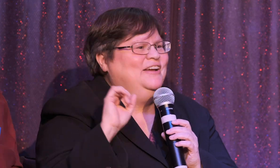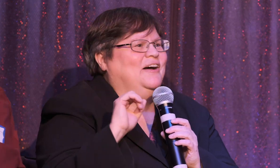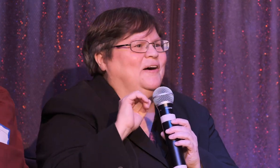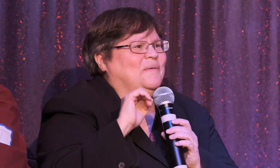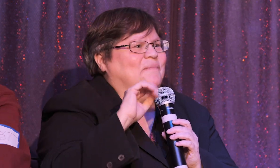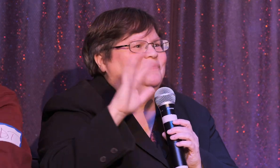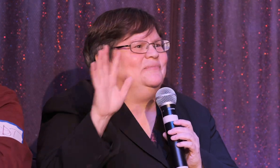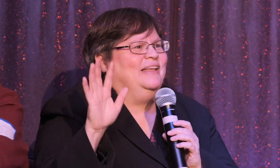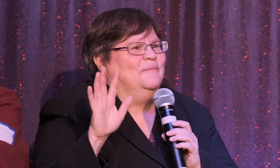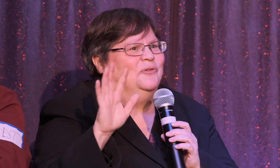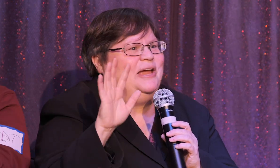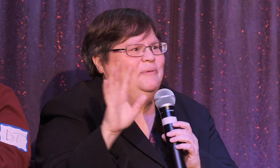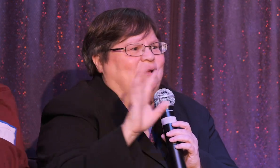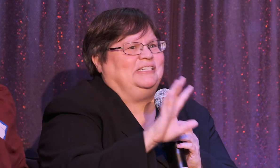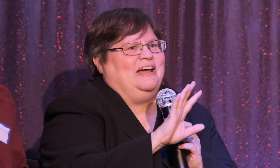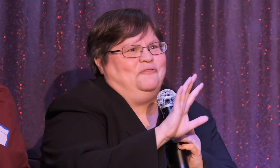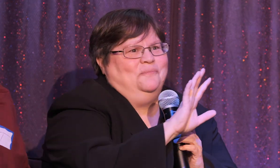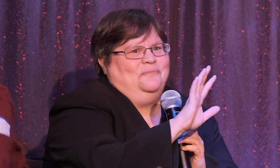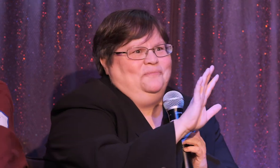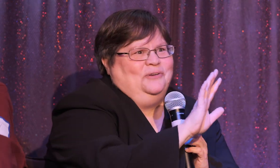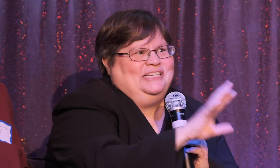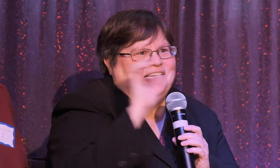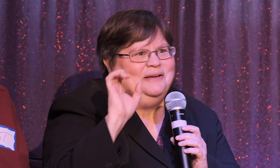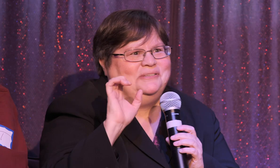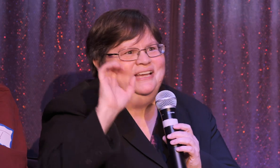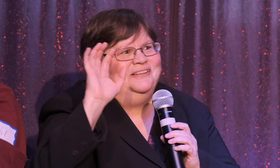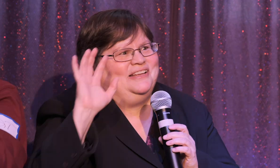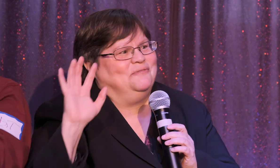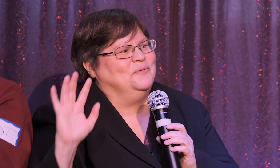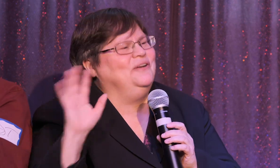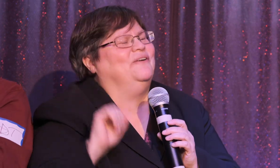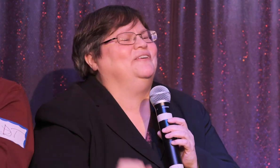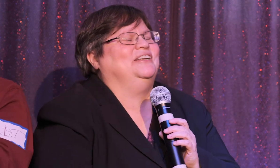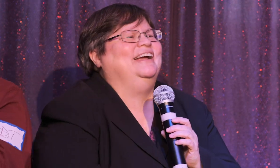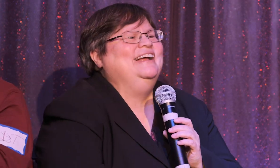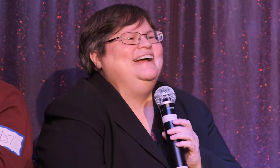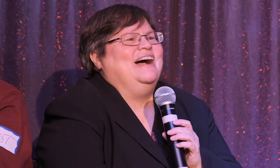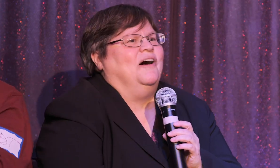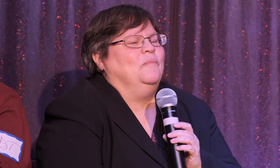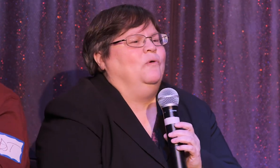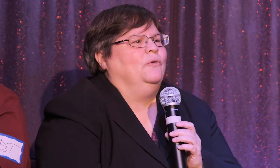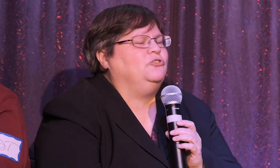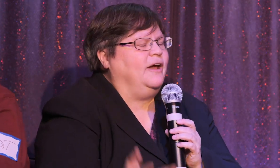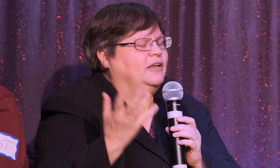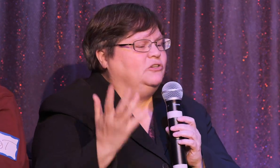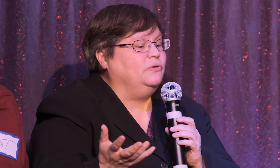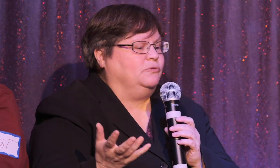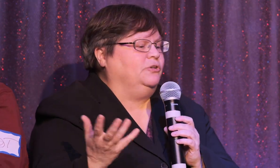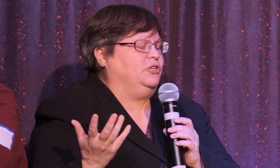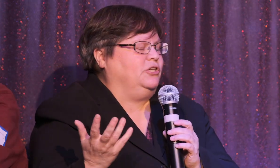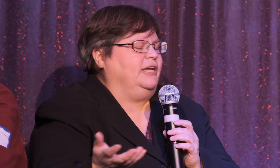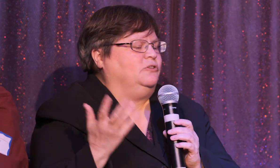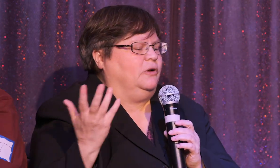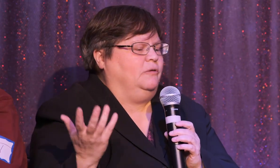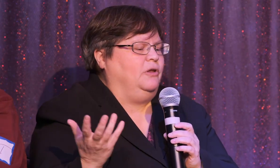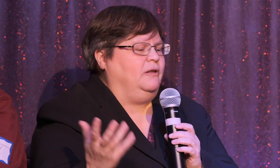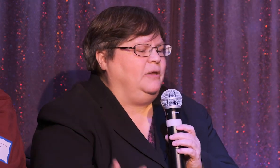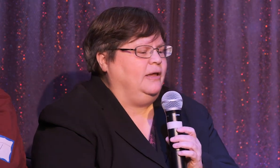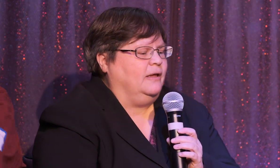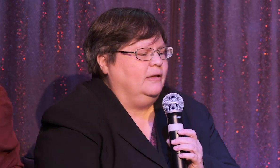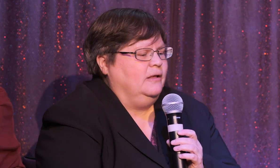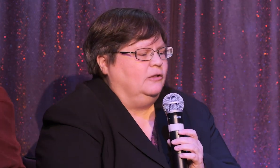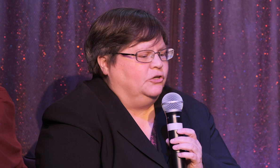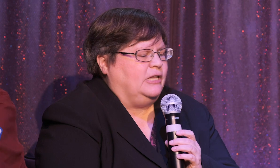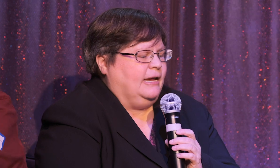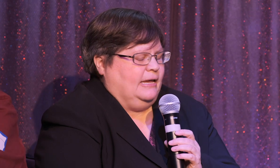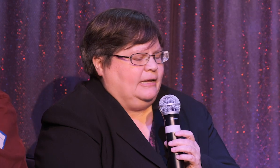tonight, that I'm really happy. My staff from Wednesday Times and the staff from the Reader are here tonight. What we're trying to do is really change what community